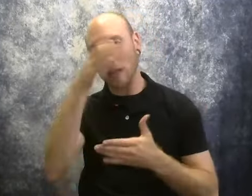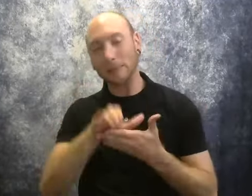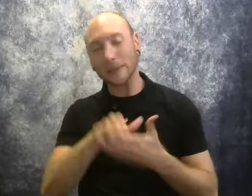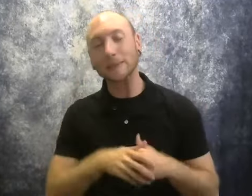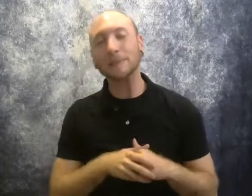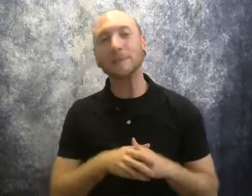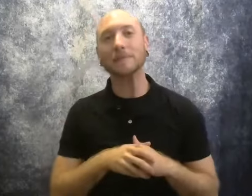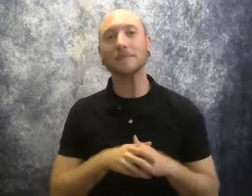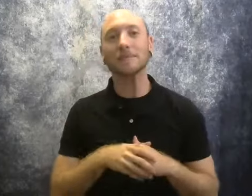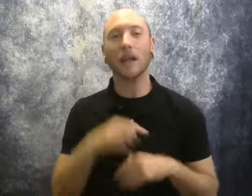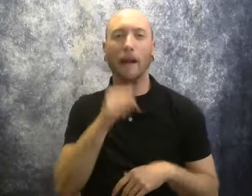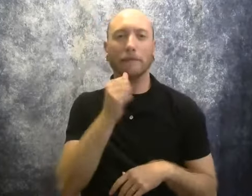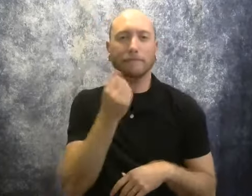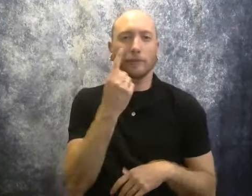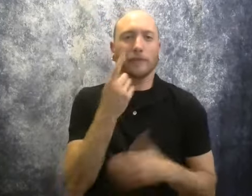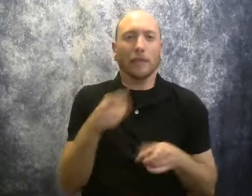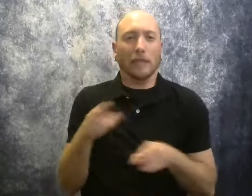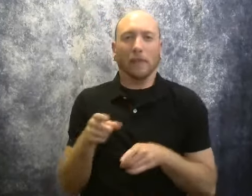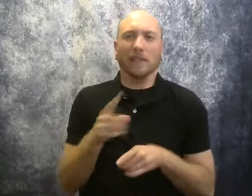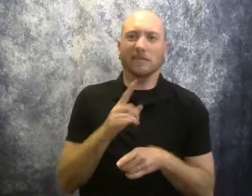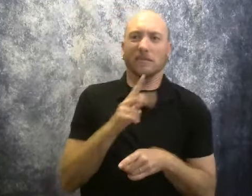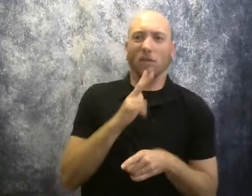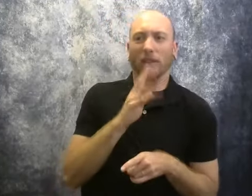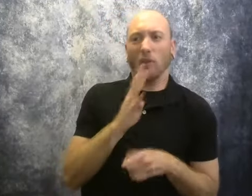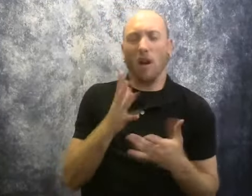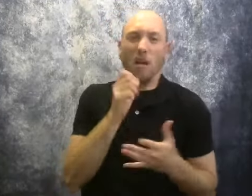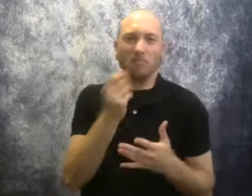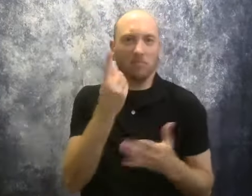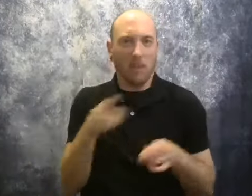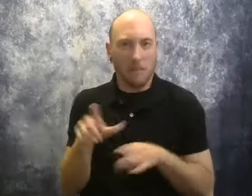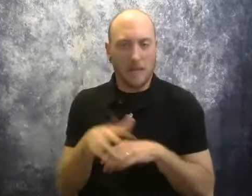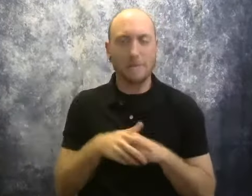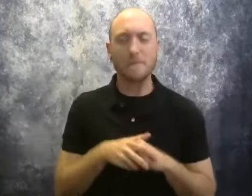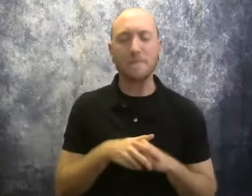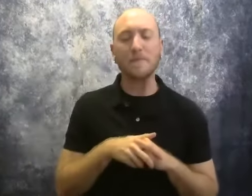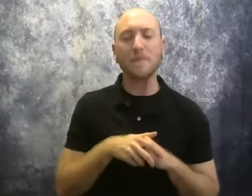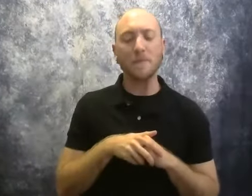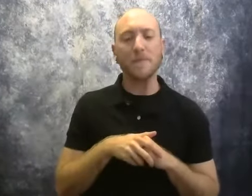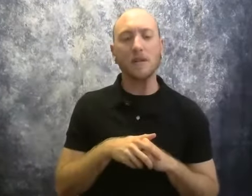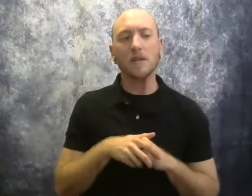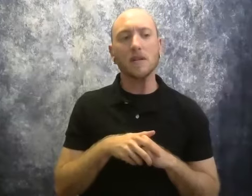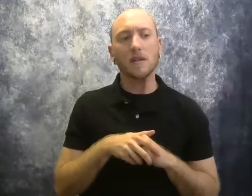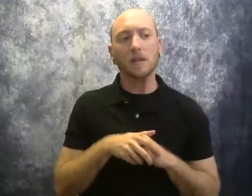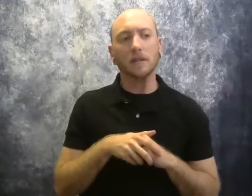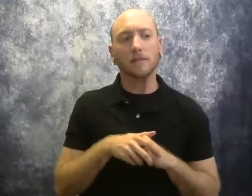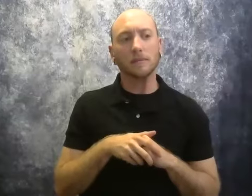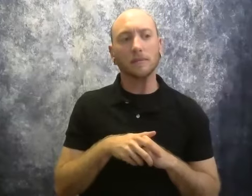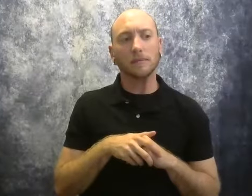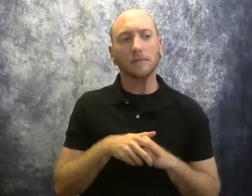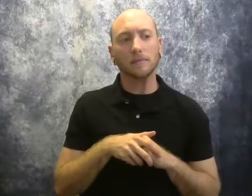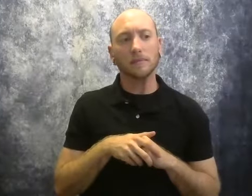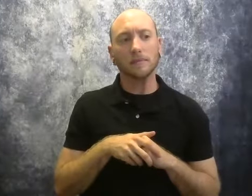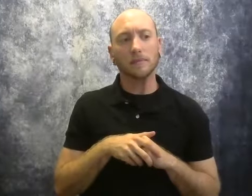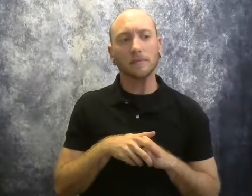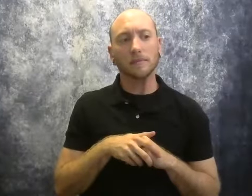at 3 or 4 years of age, I didn't understand any of that. I just knew that she was gone. And that's something I couldn't understand.